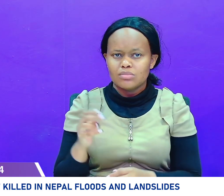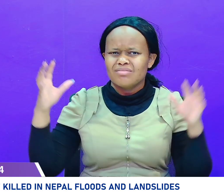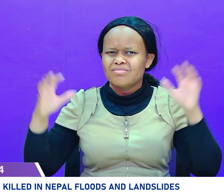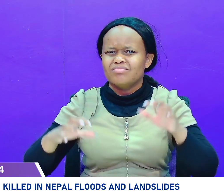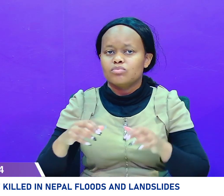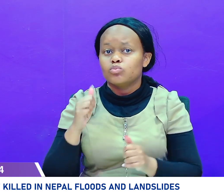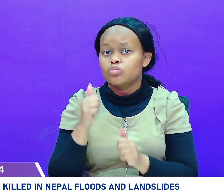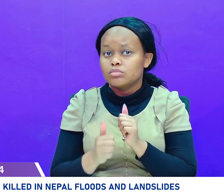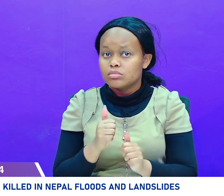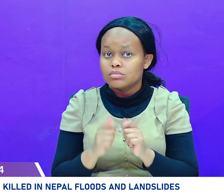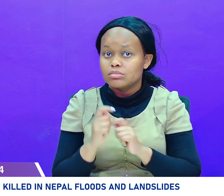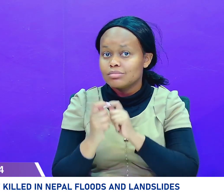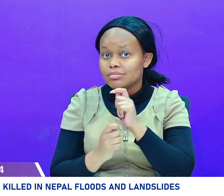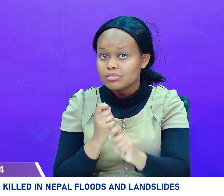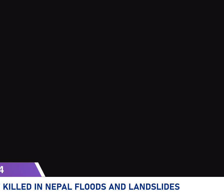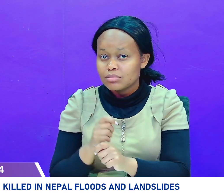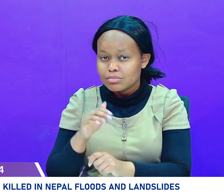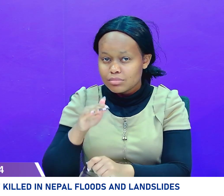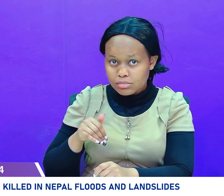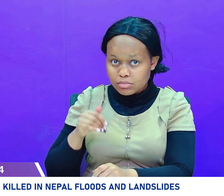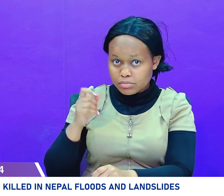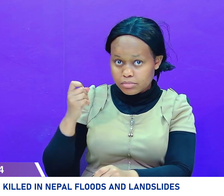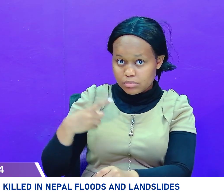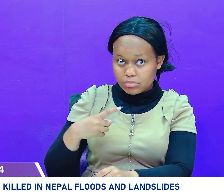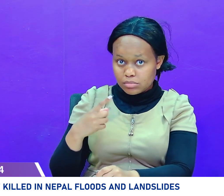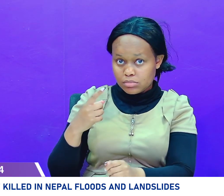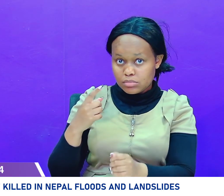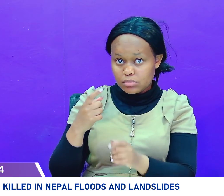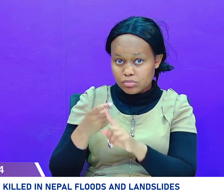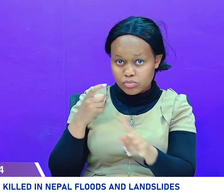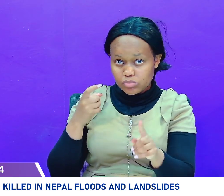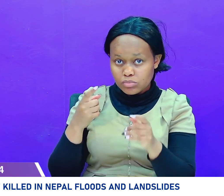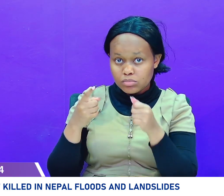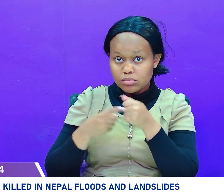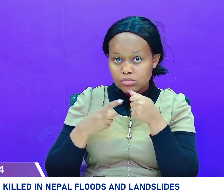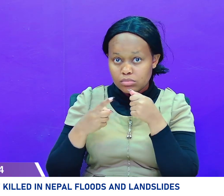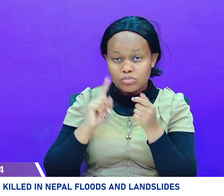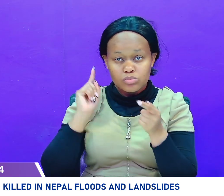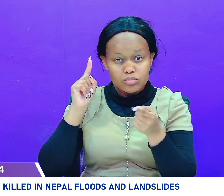The monsoon rains will typically last from